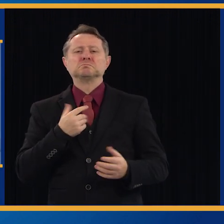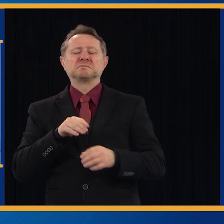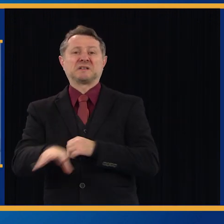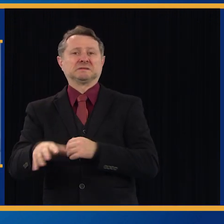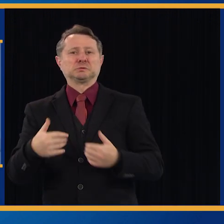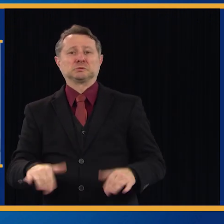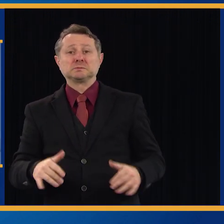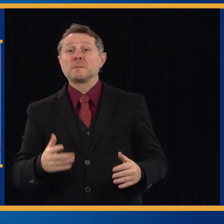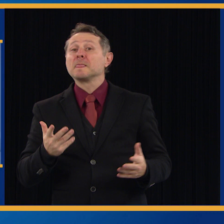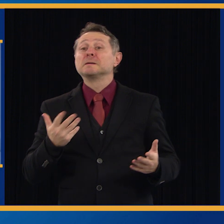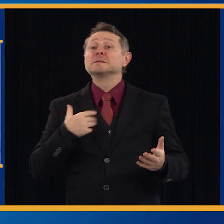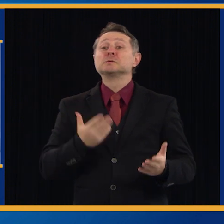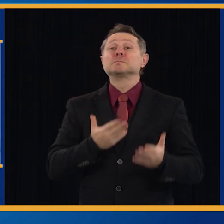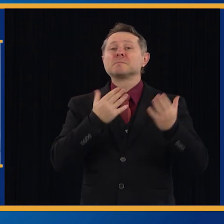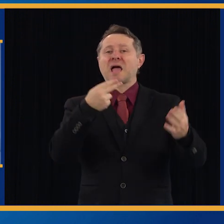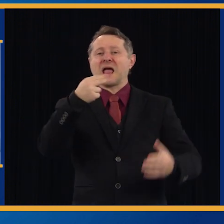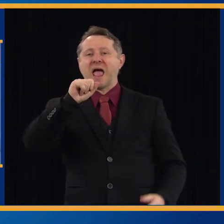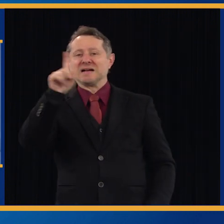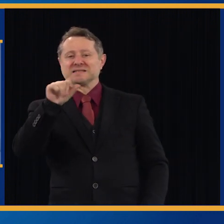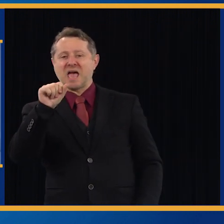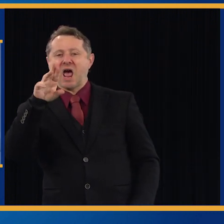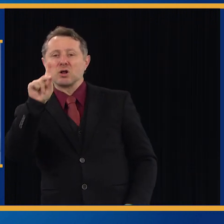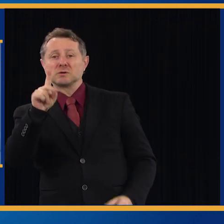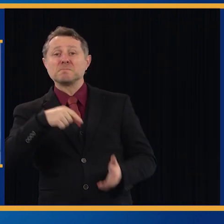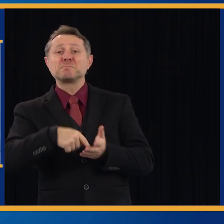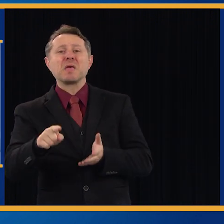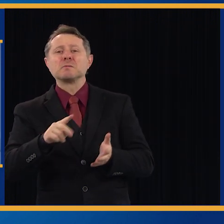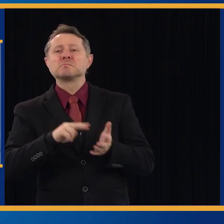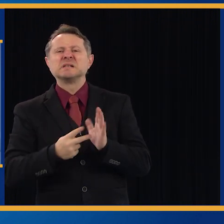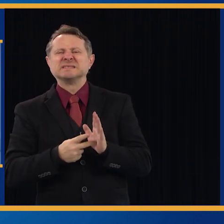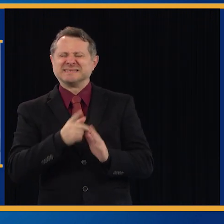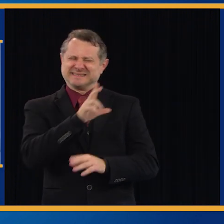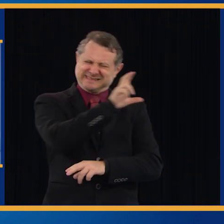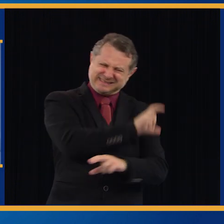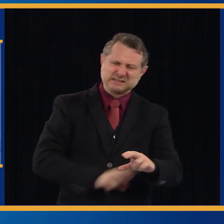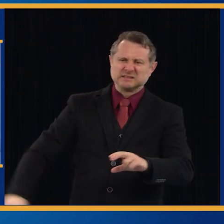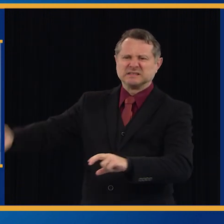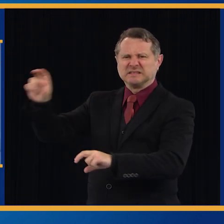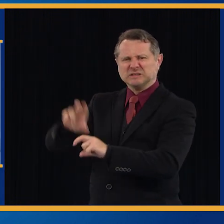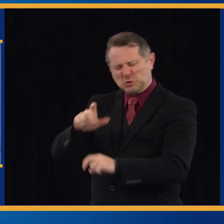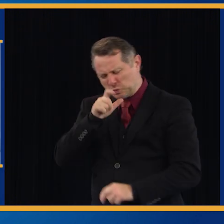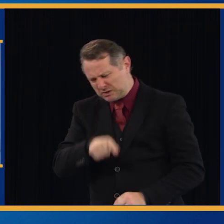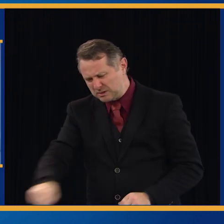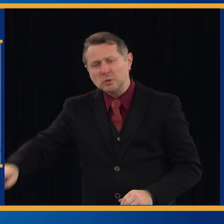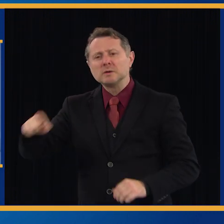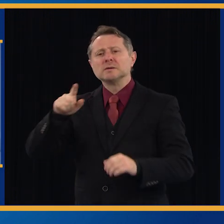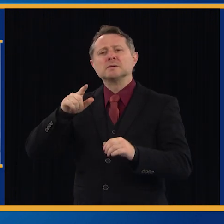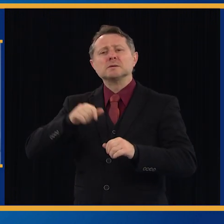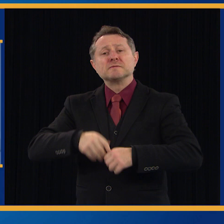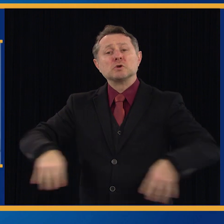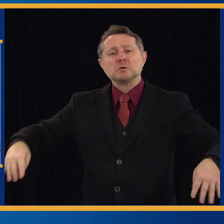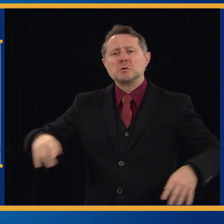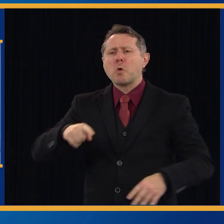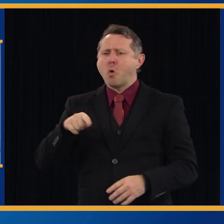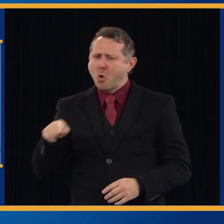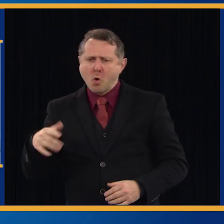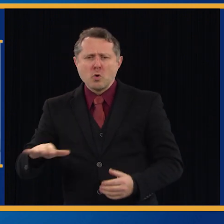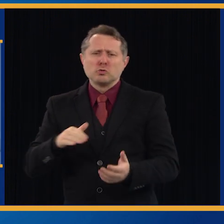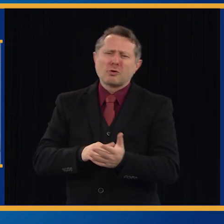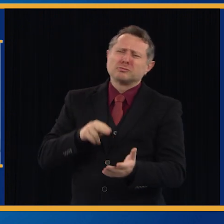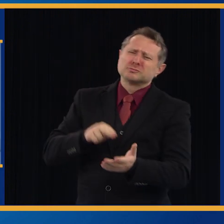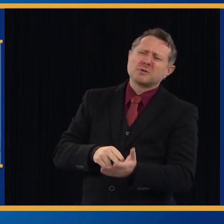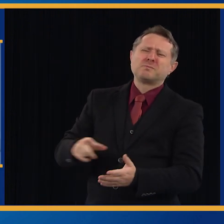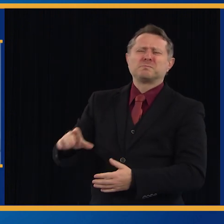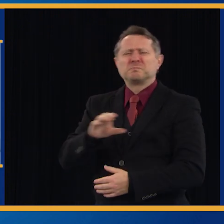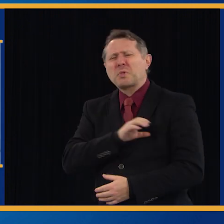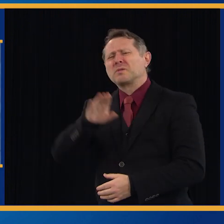pay for frontline workers. We all say, boy, they did a great job. The healthcare workers did a great job. The police,